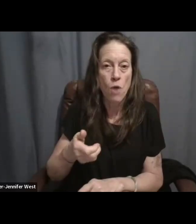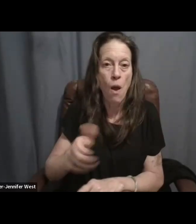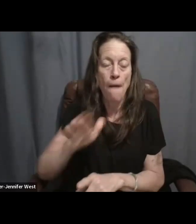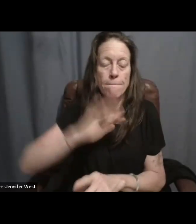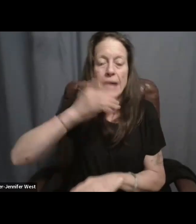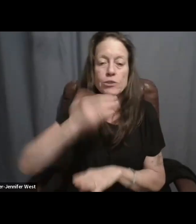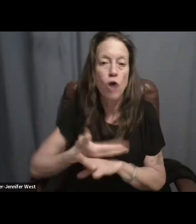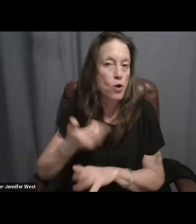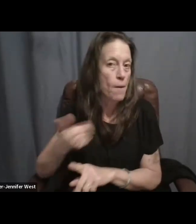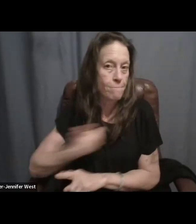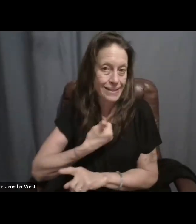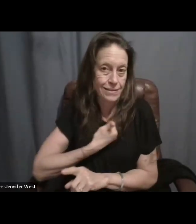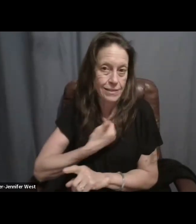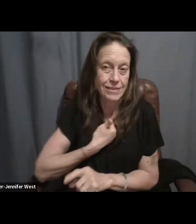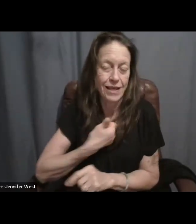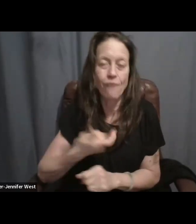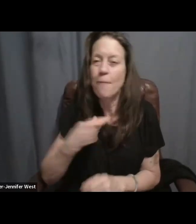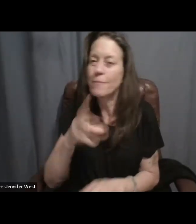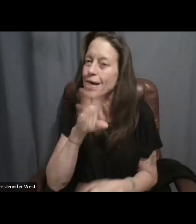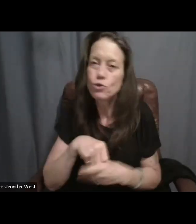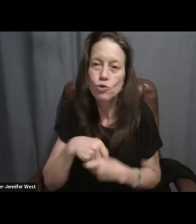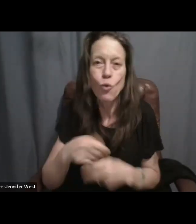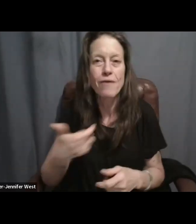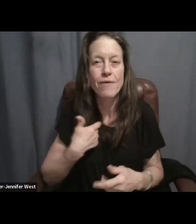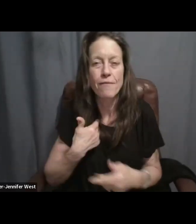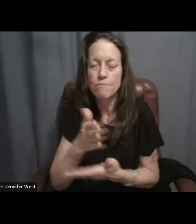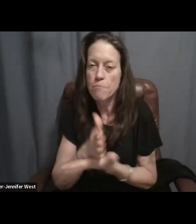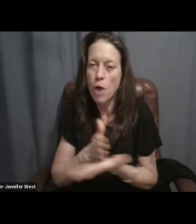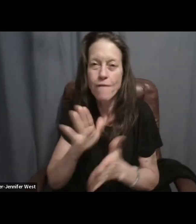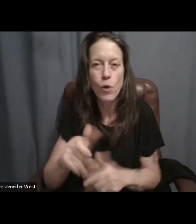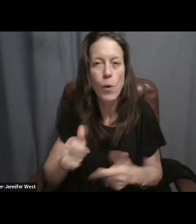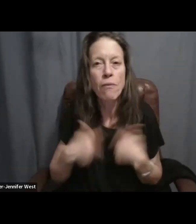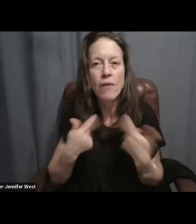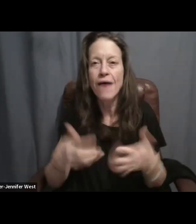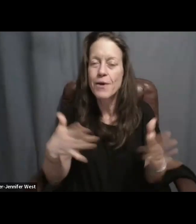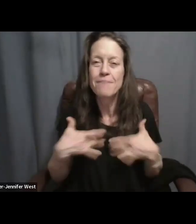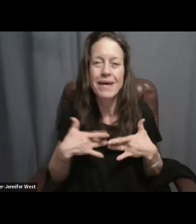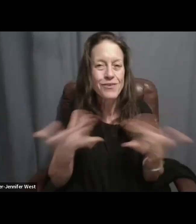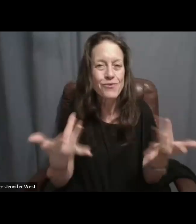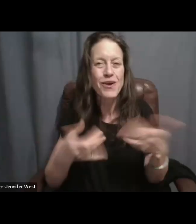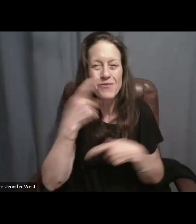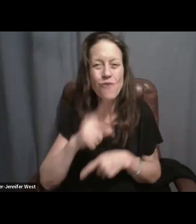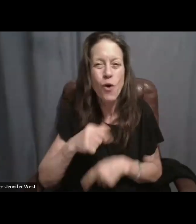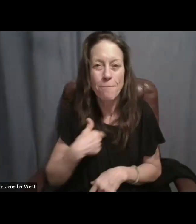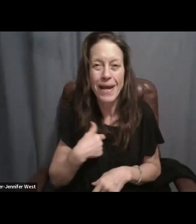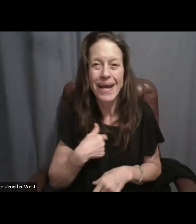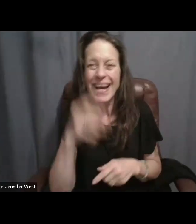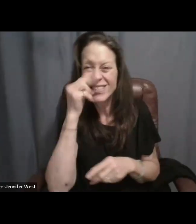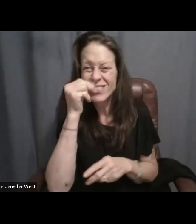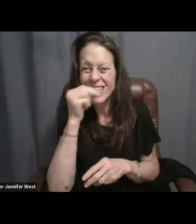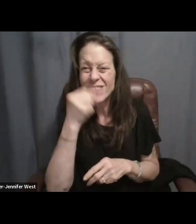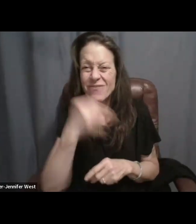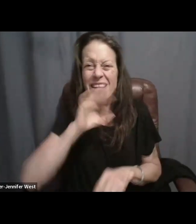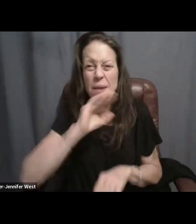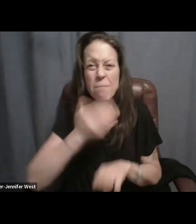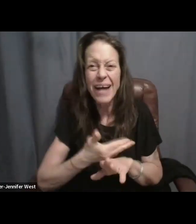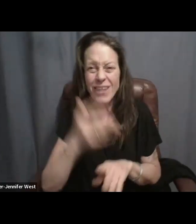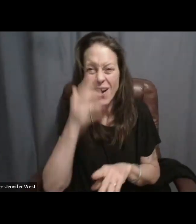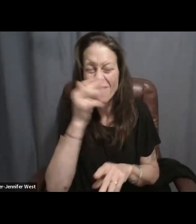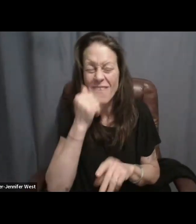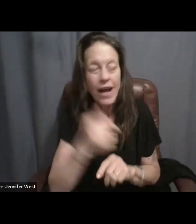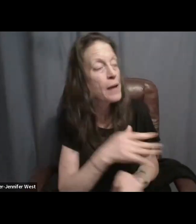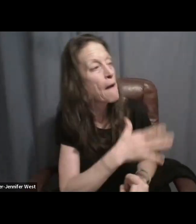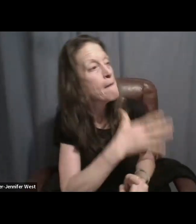part of her life has been a real joy for me. And she's so funny because she'll look at me and go, Mommy, you're